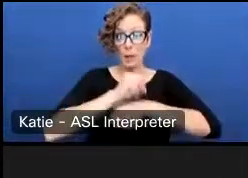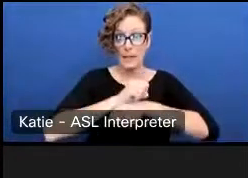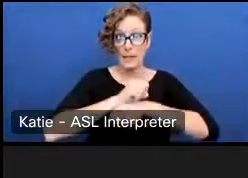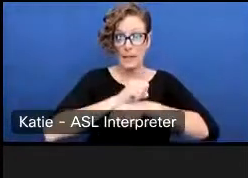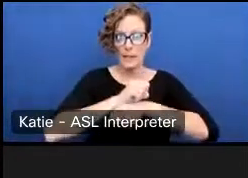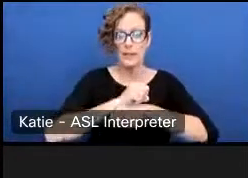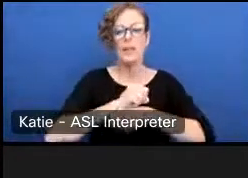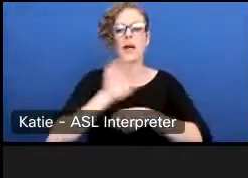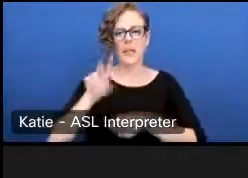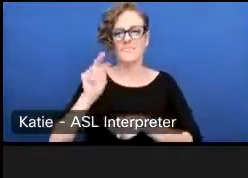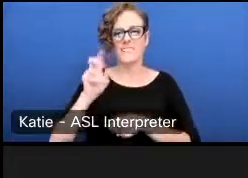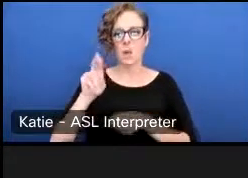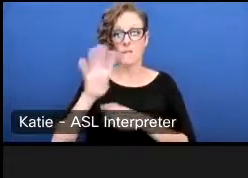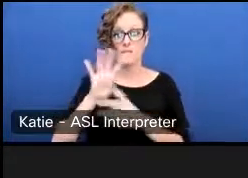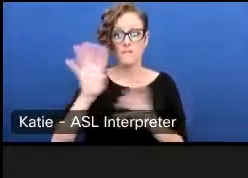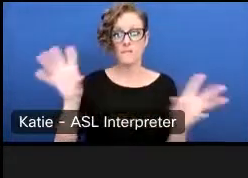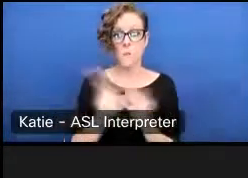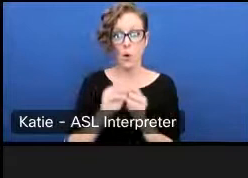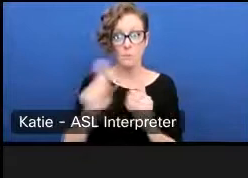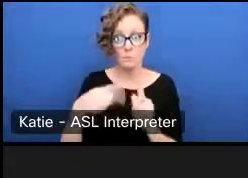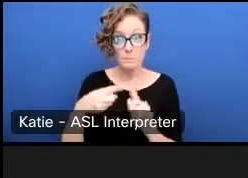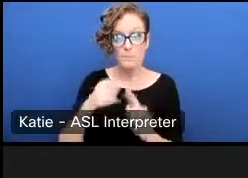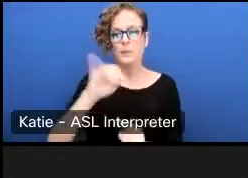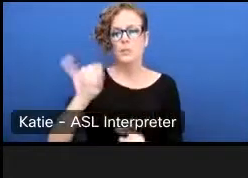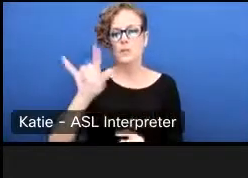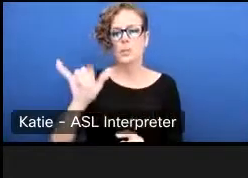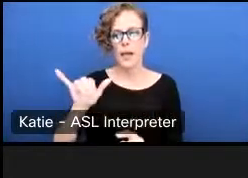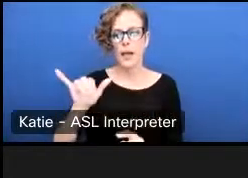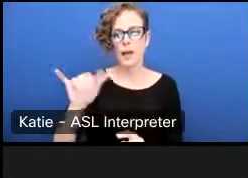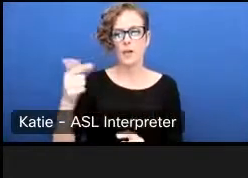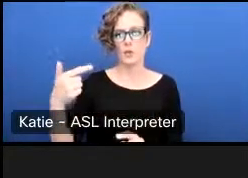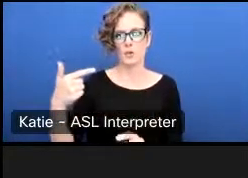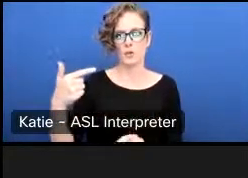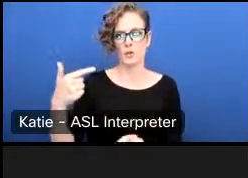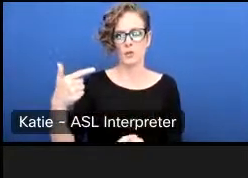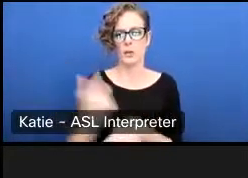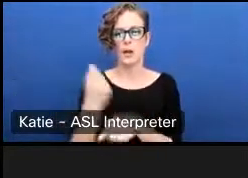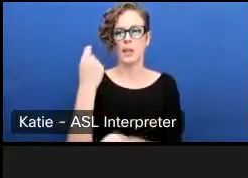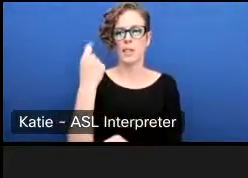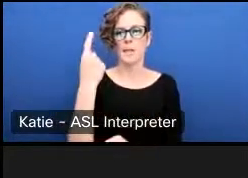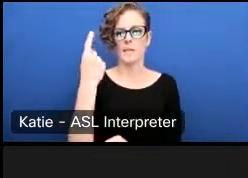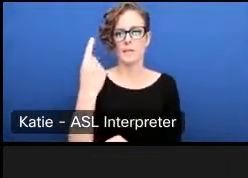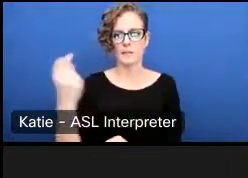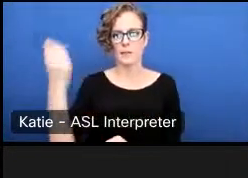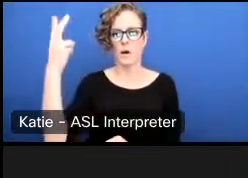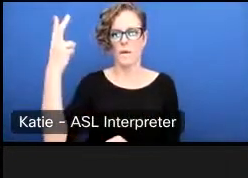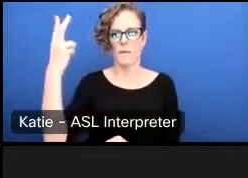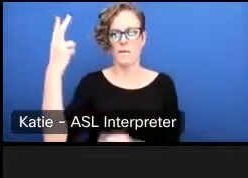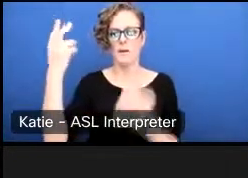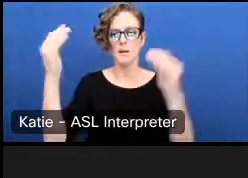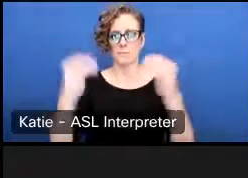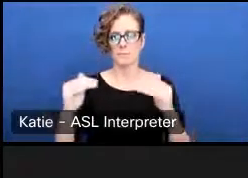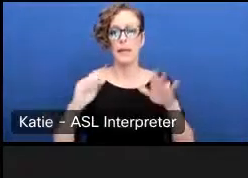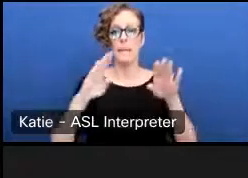we're doing that vendor forum on July 21st from 11 to 12. For